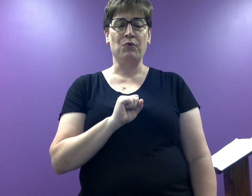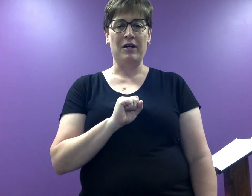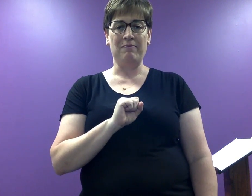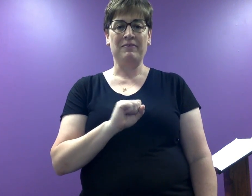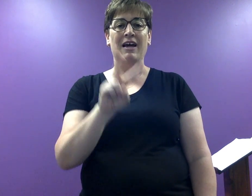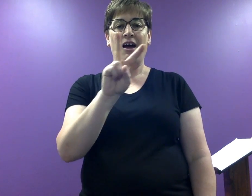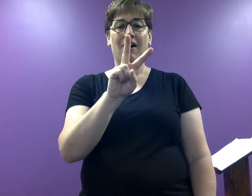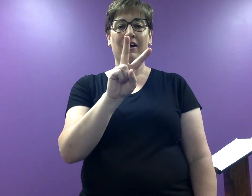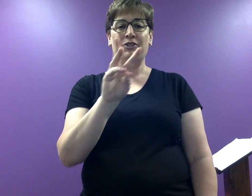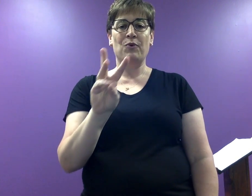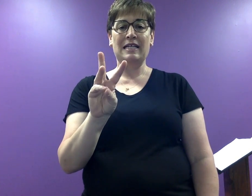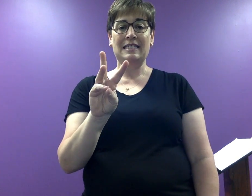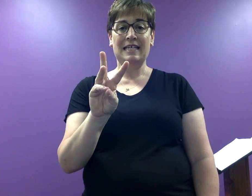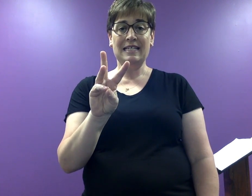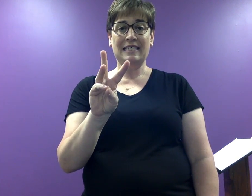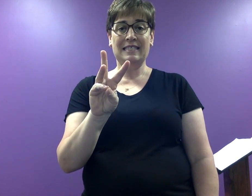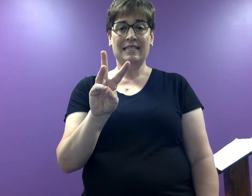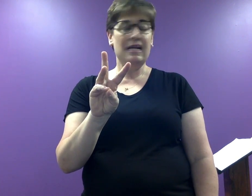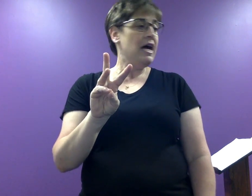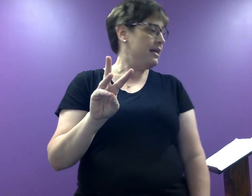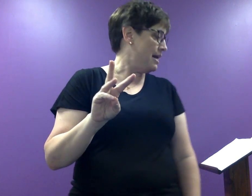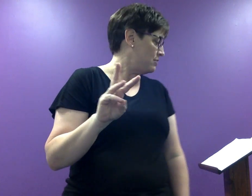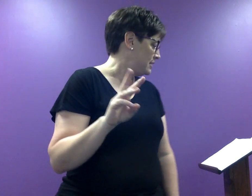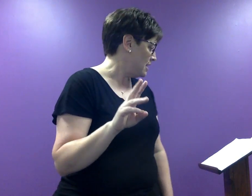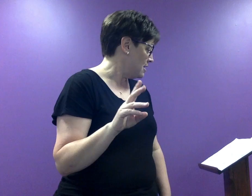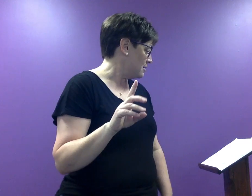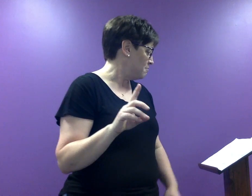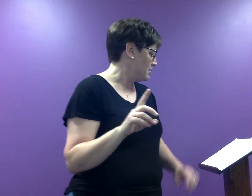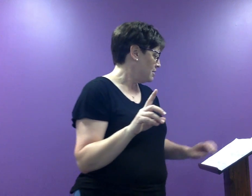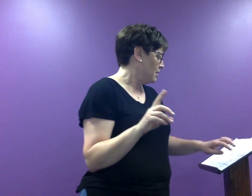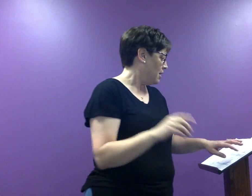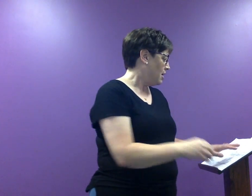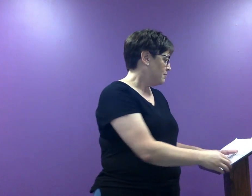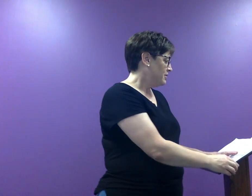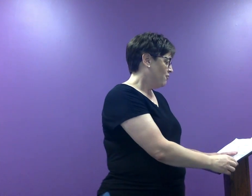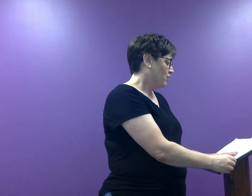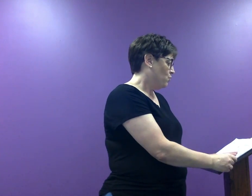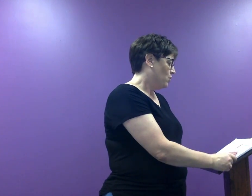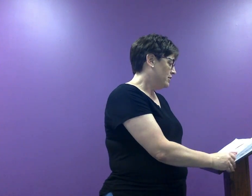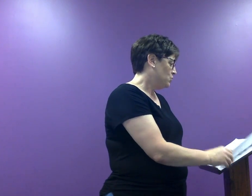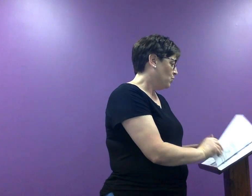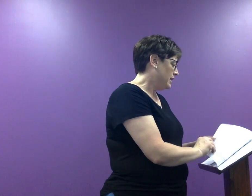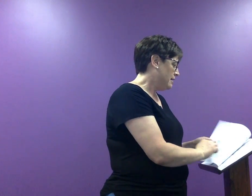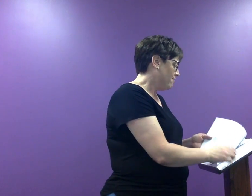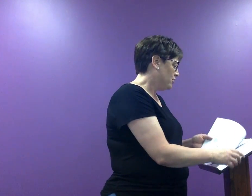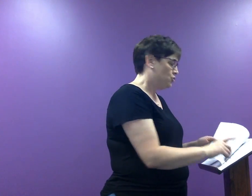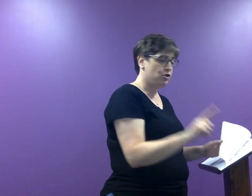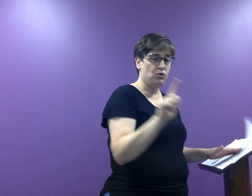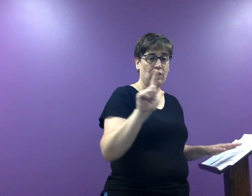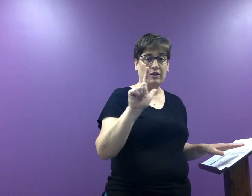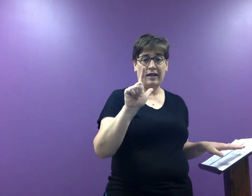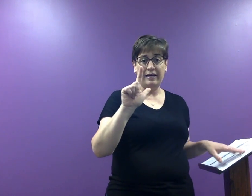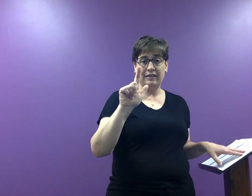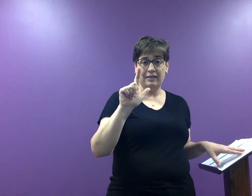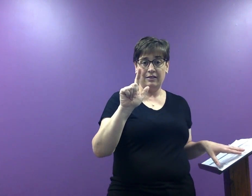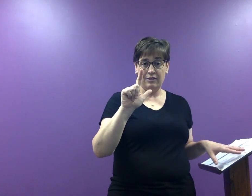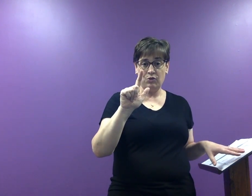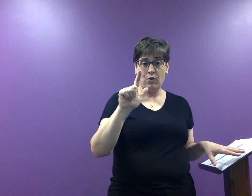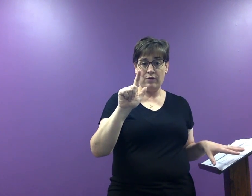one. All right, 26. Now some different ones will even do like the